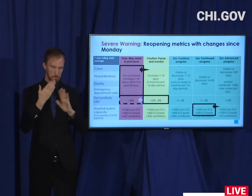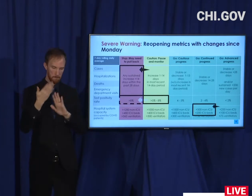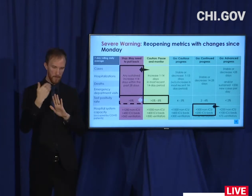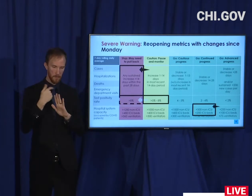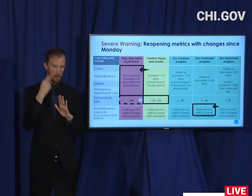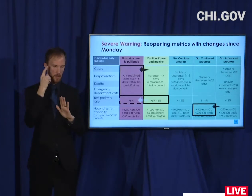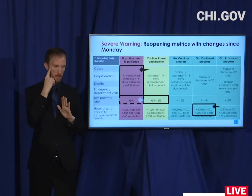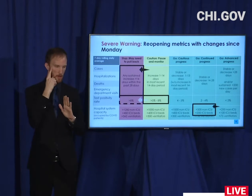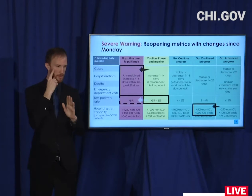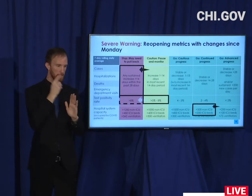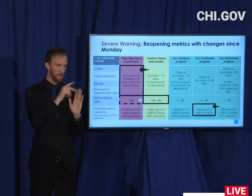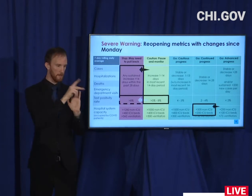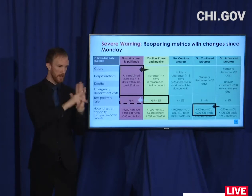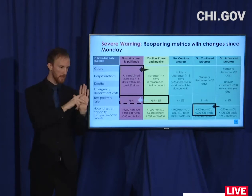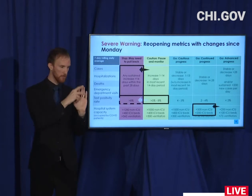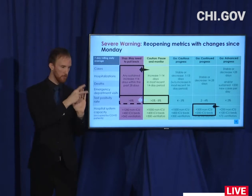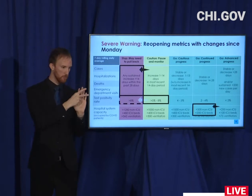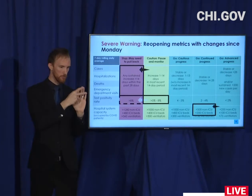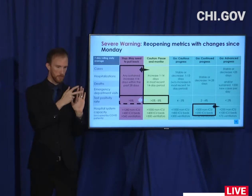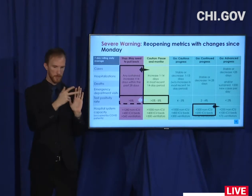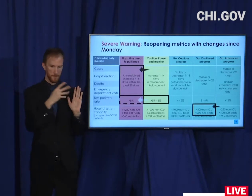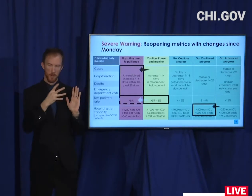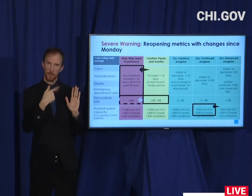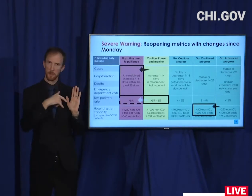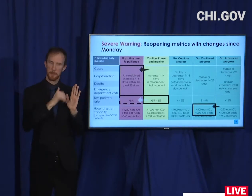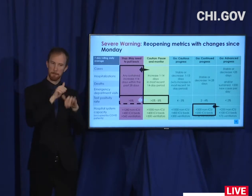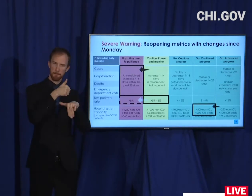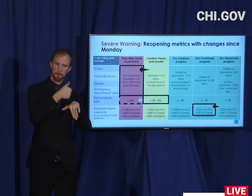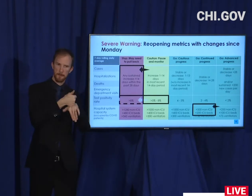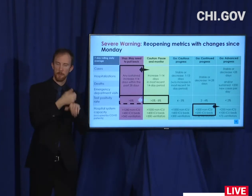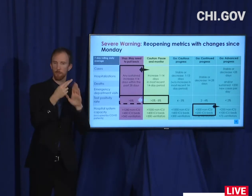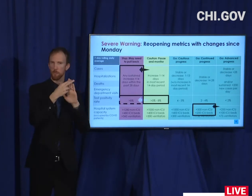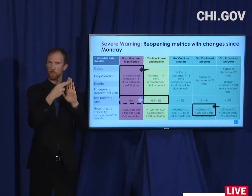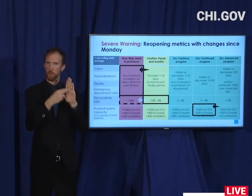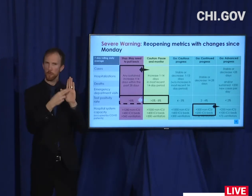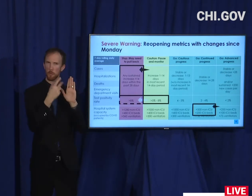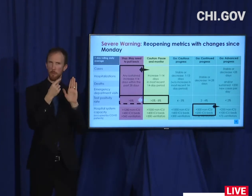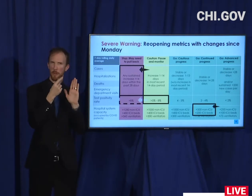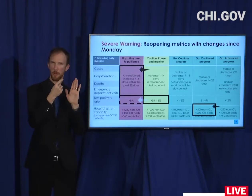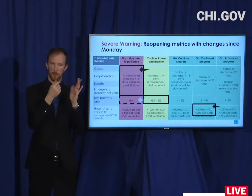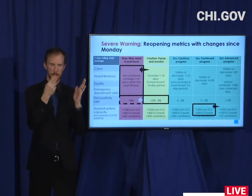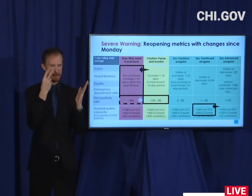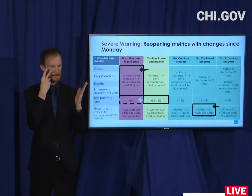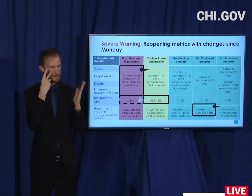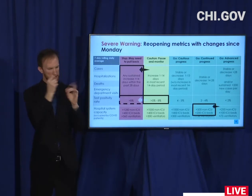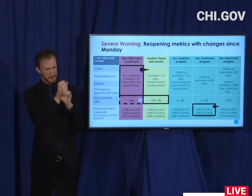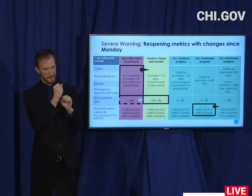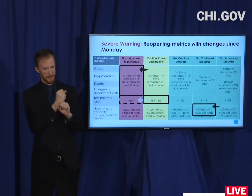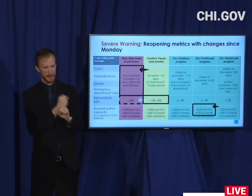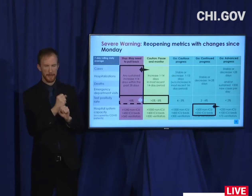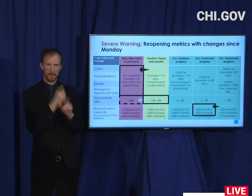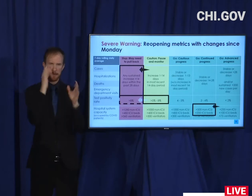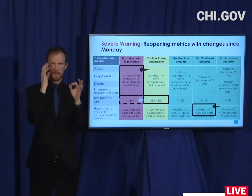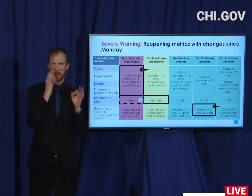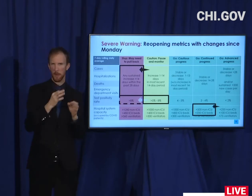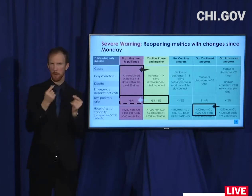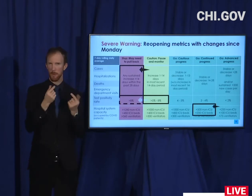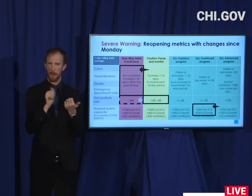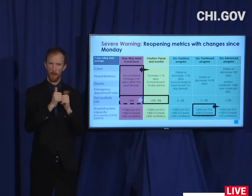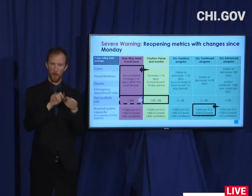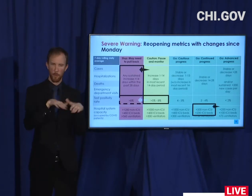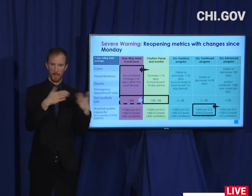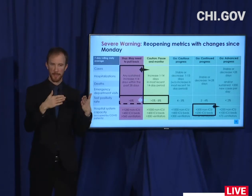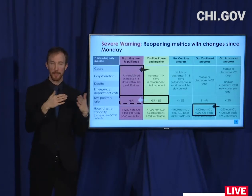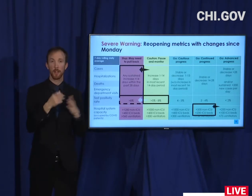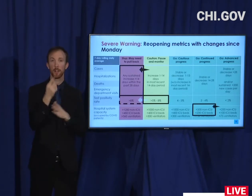4 for how we would follow our progress here in Chicago. And first, as a reminder, we followed cases, hospitalizations, deaths,